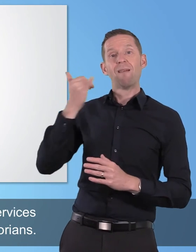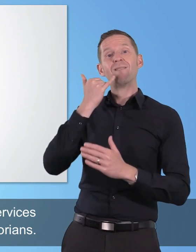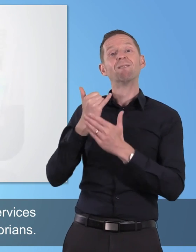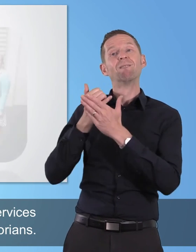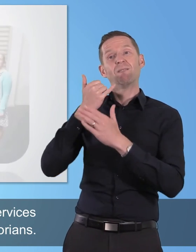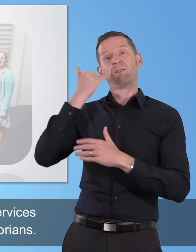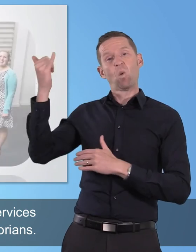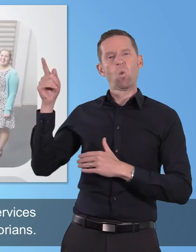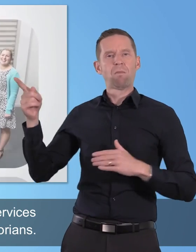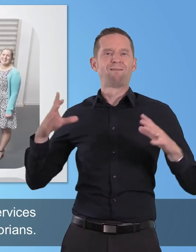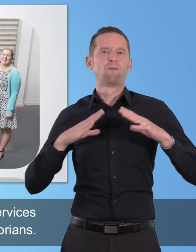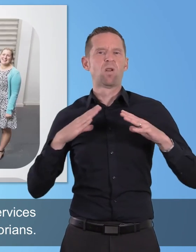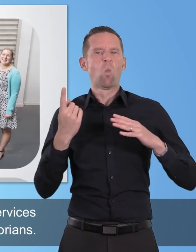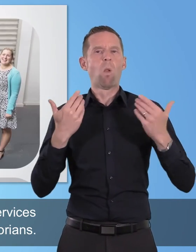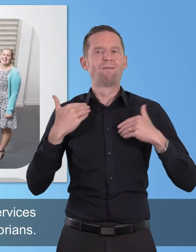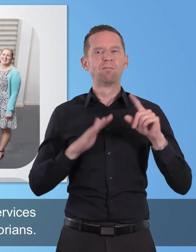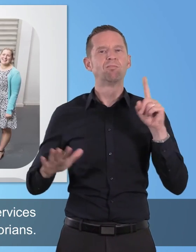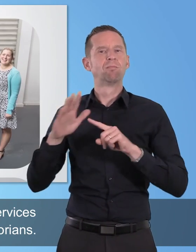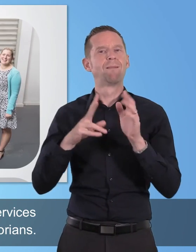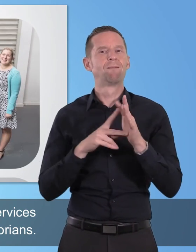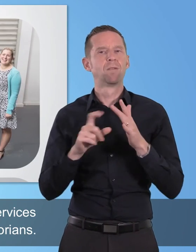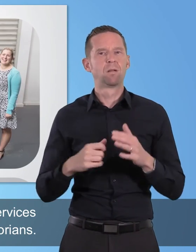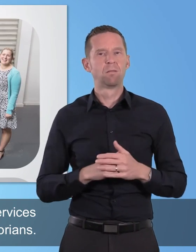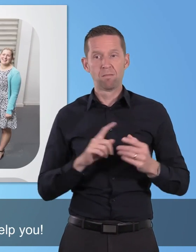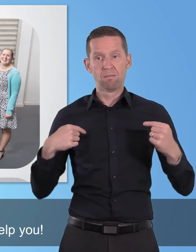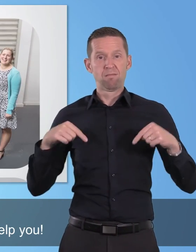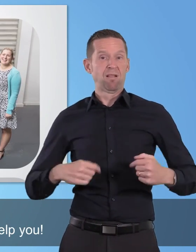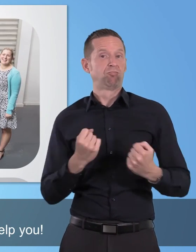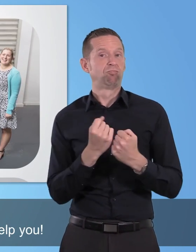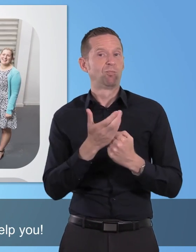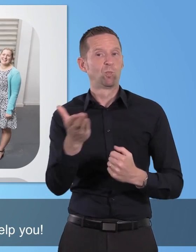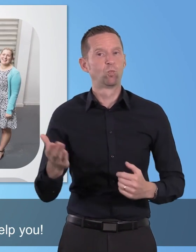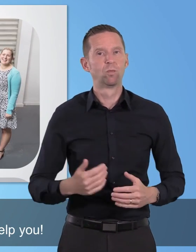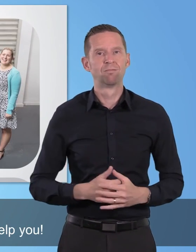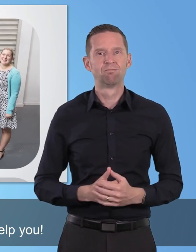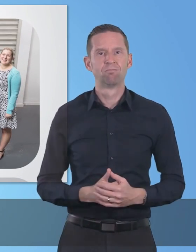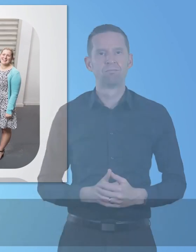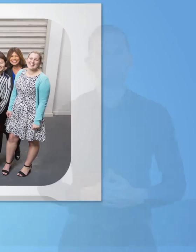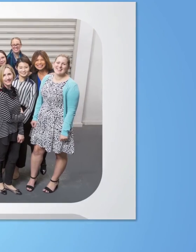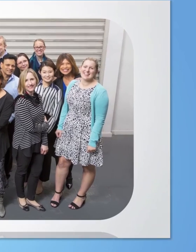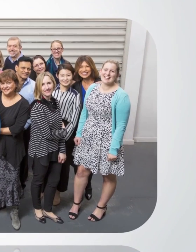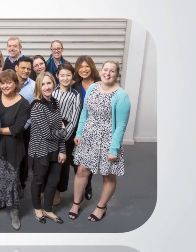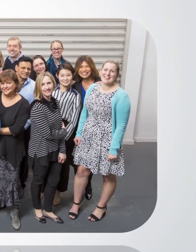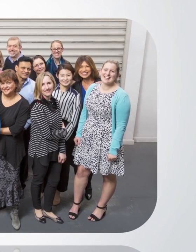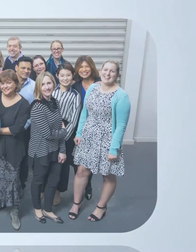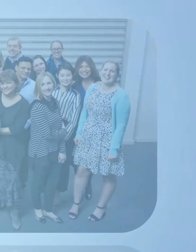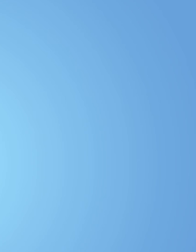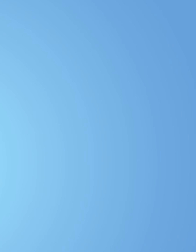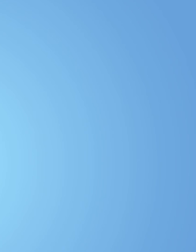These phone services are free for Victorians. We are here to help you. 2 Thank